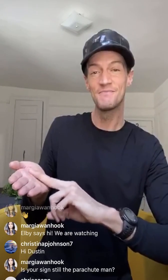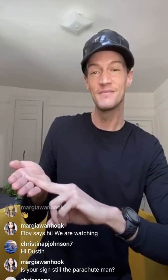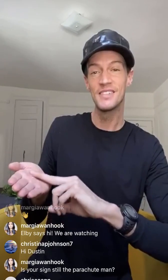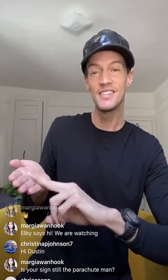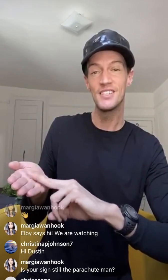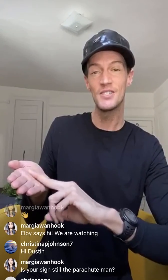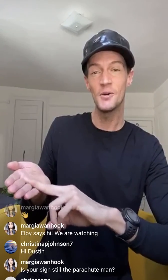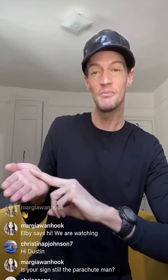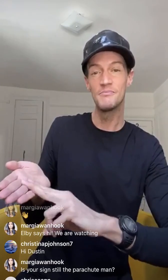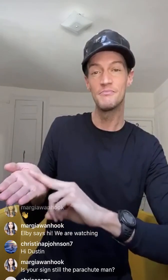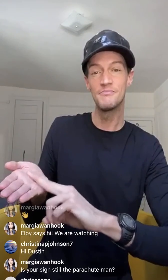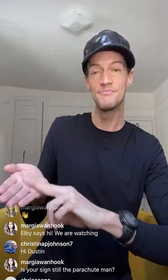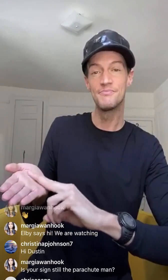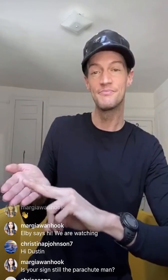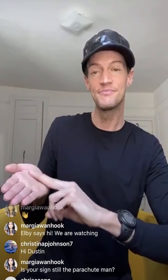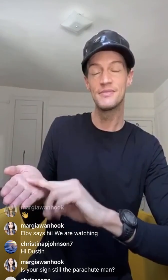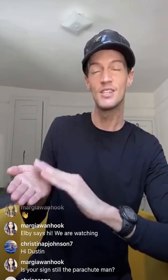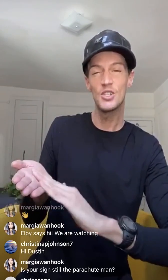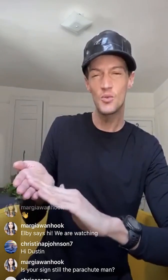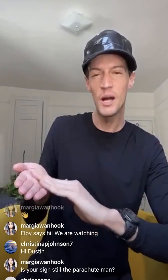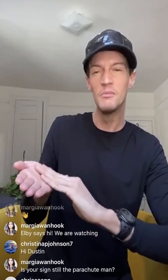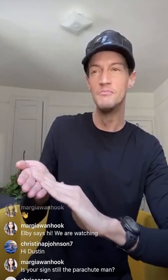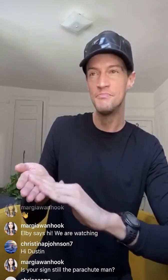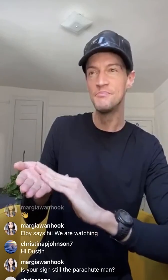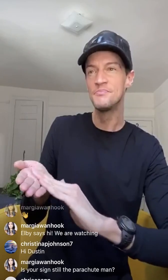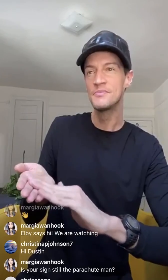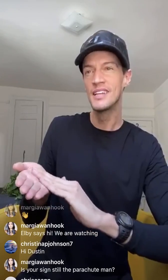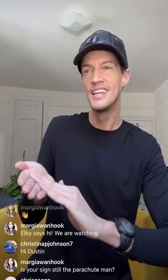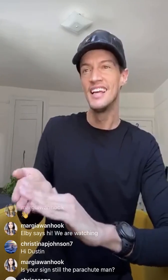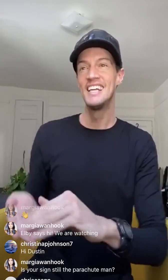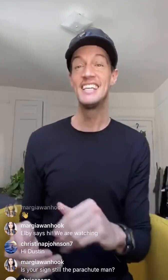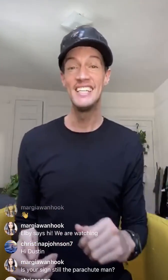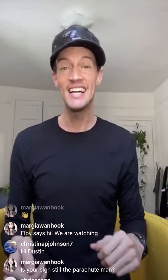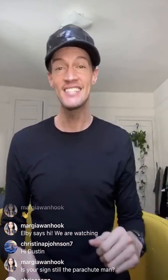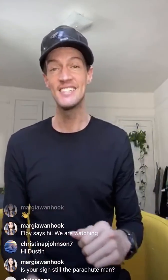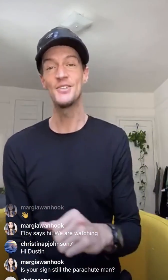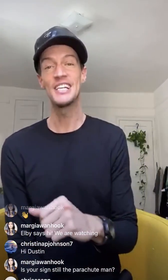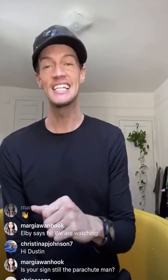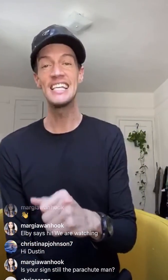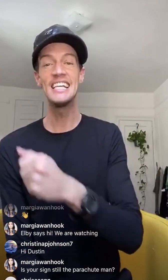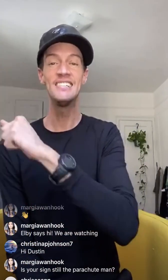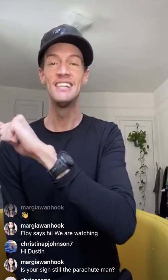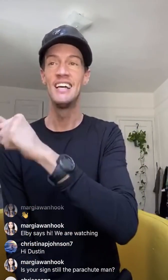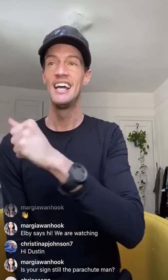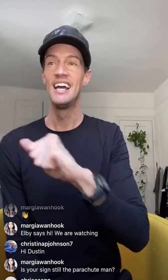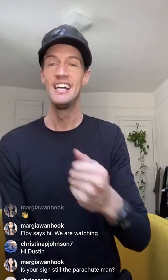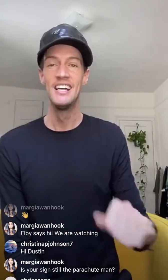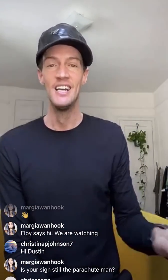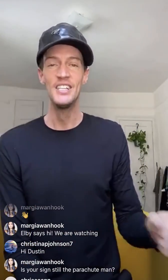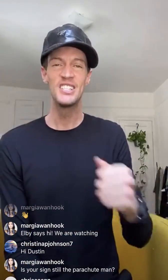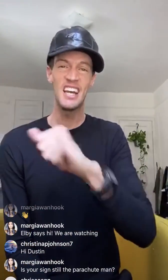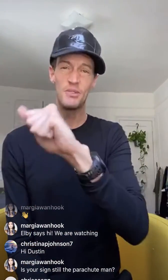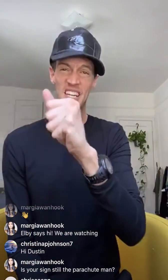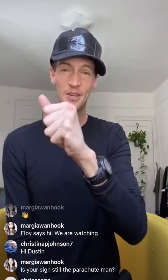Rub is just the hands rubbing. Yeah, that's rub. Soap, we